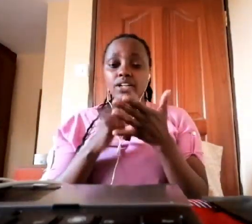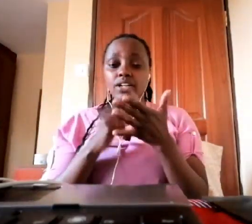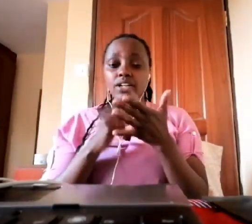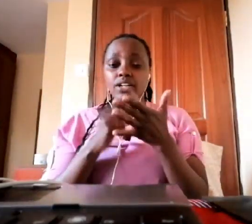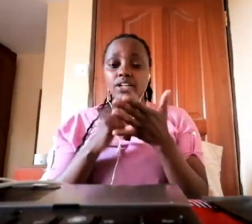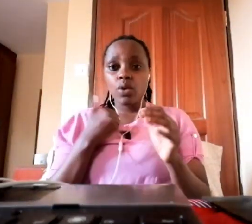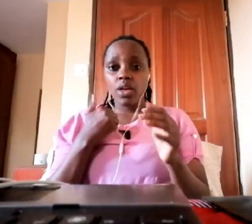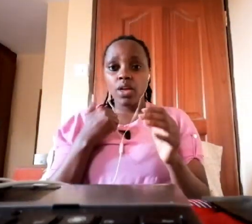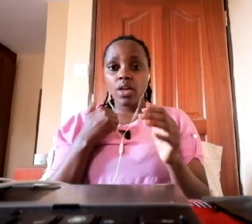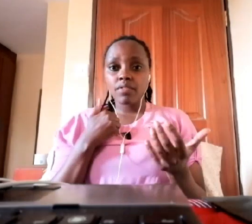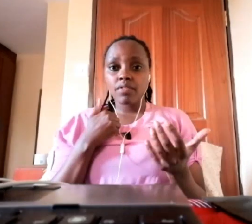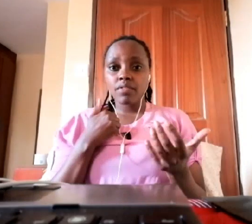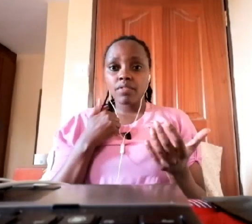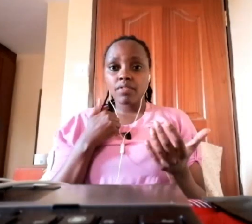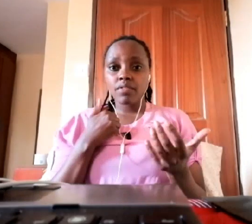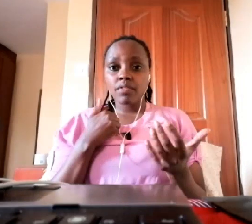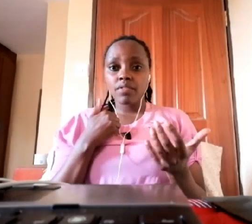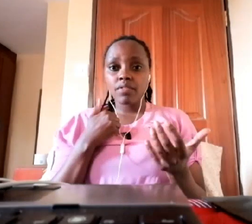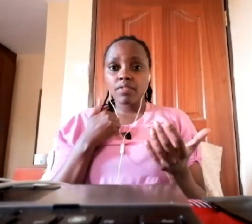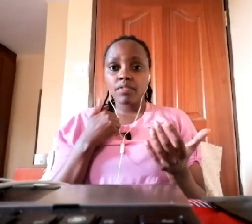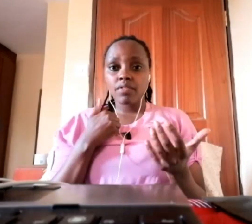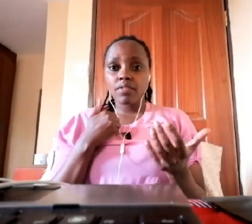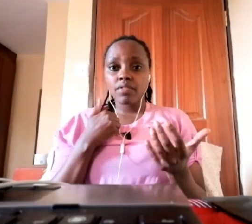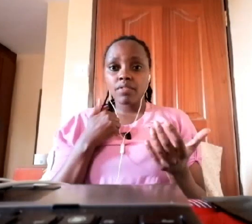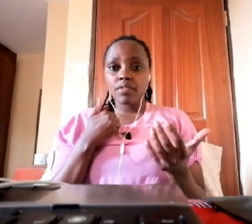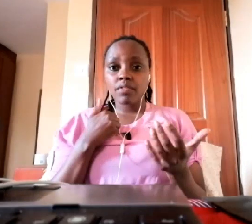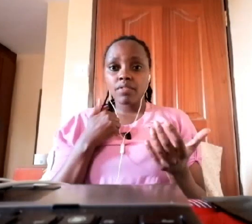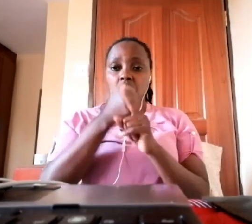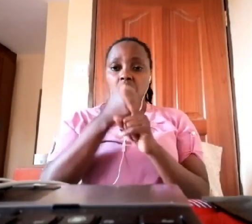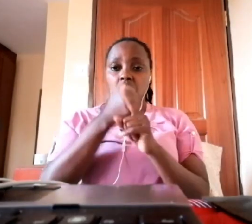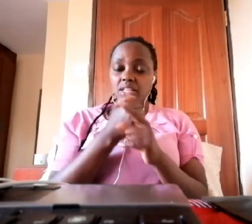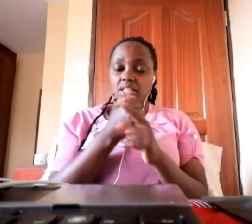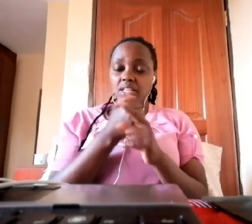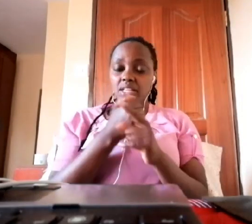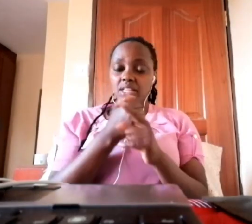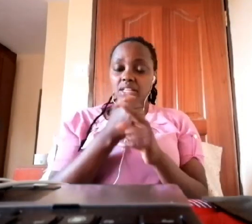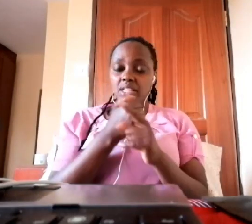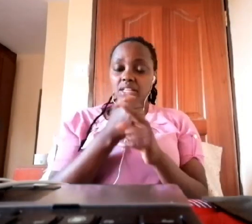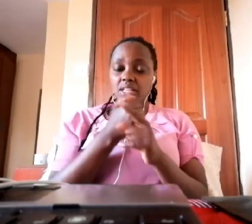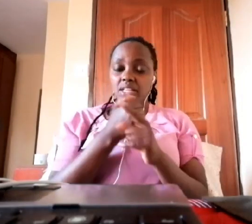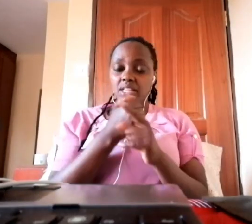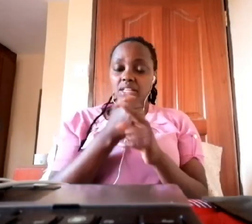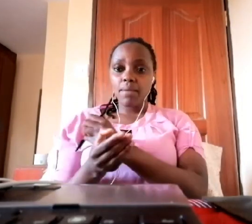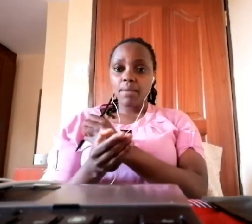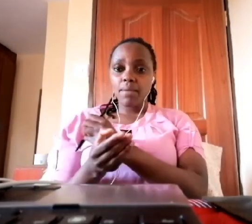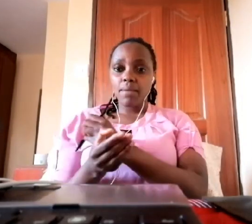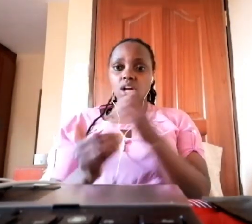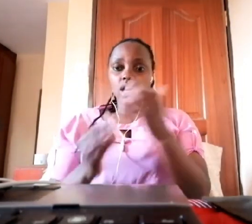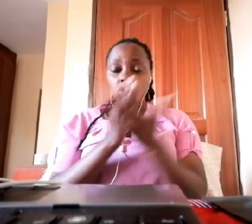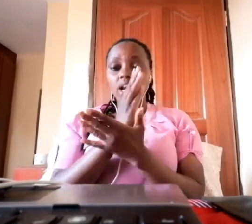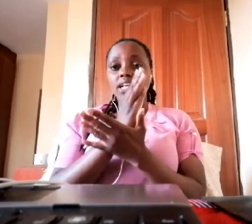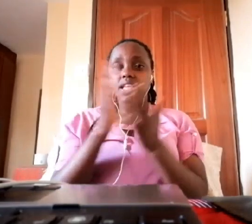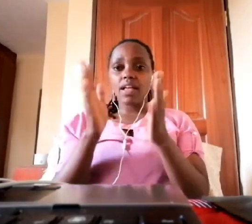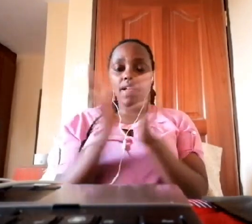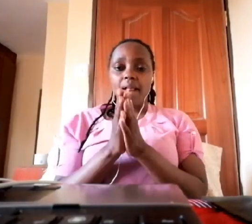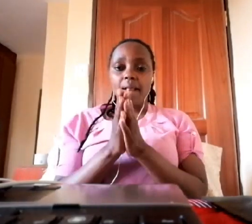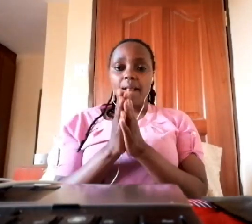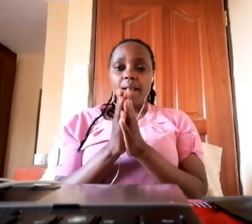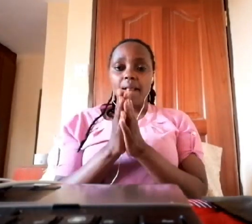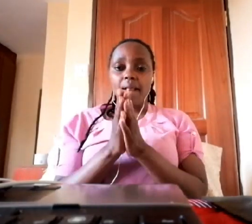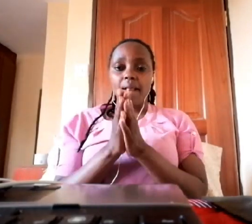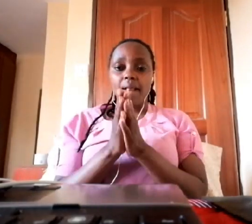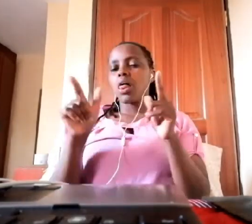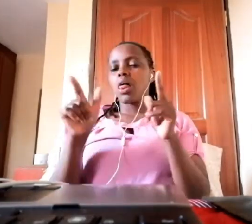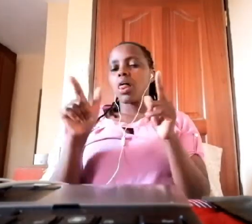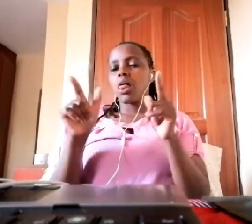annually advocacy workshops to talk about and explain child rights and make them understand that these